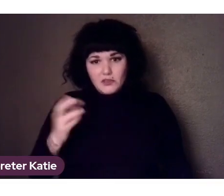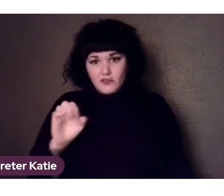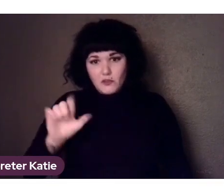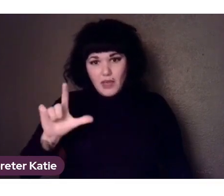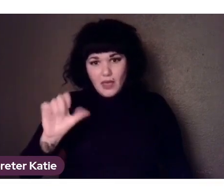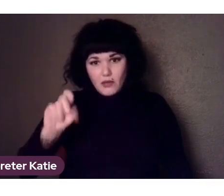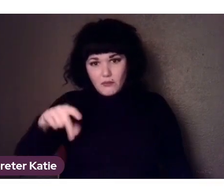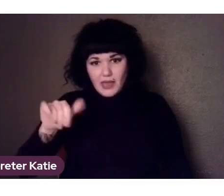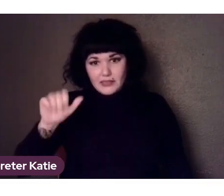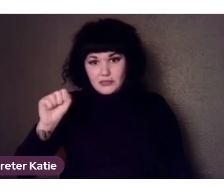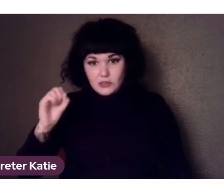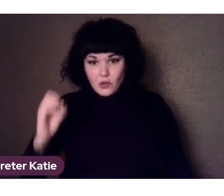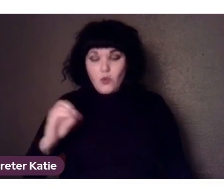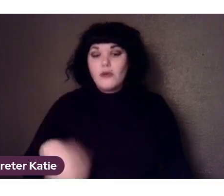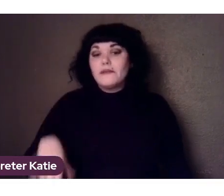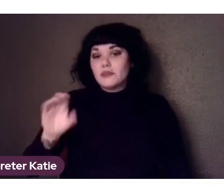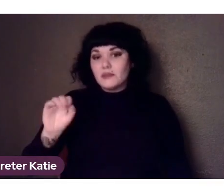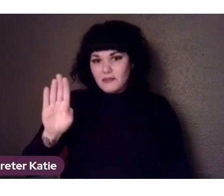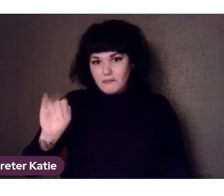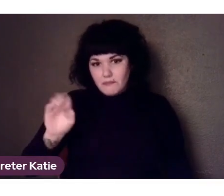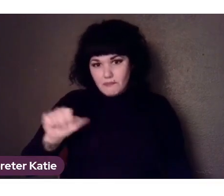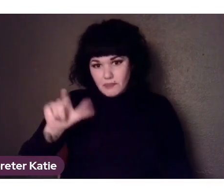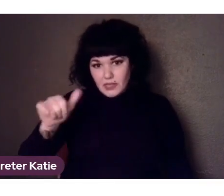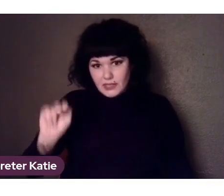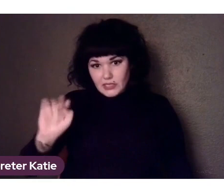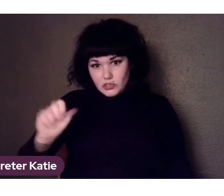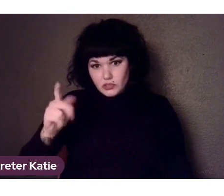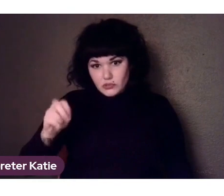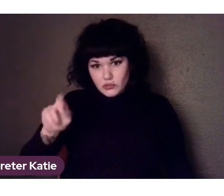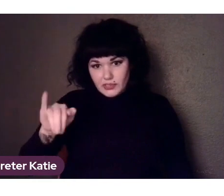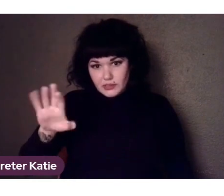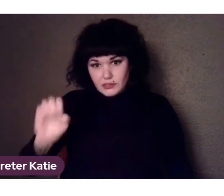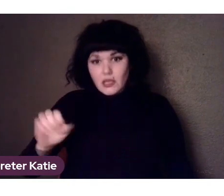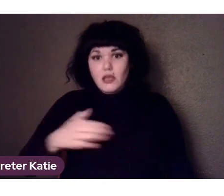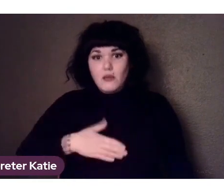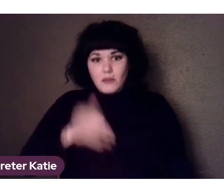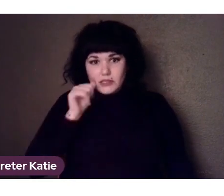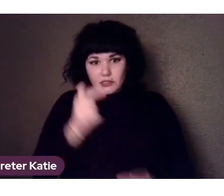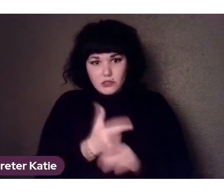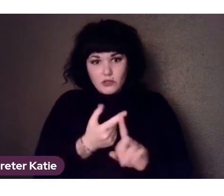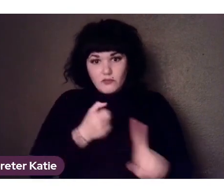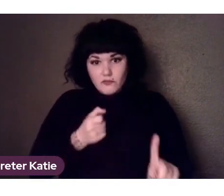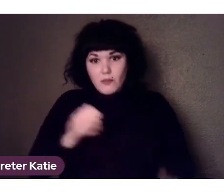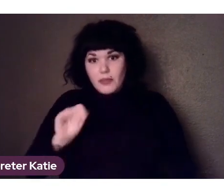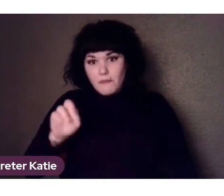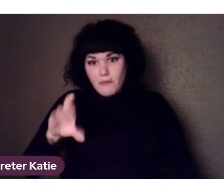and Latrice. To my sisters from the Metro Detroit Restorative Justice Network.